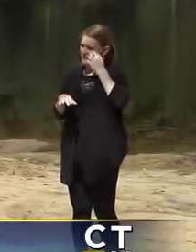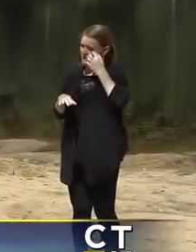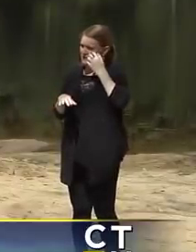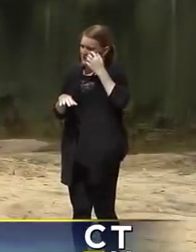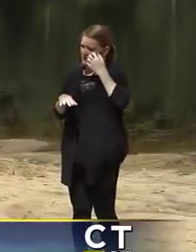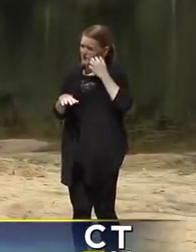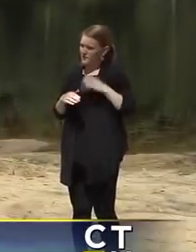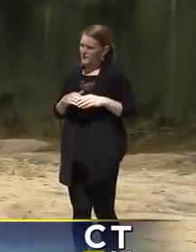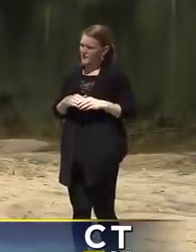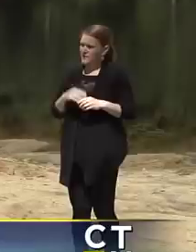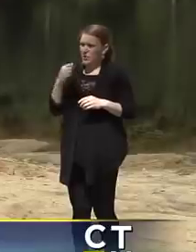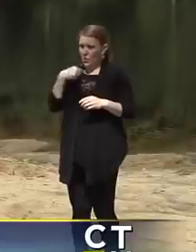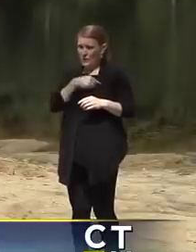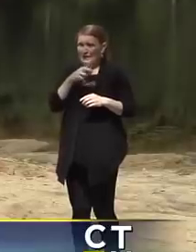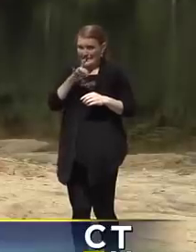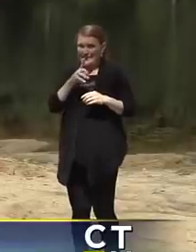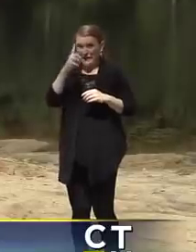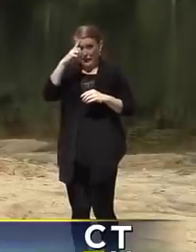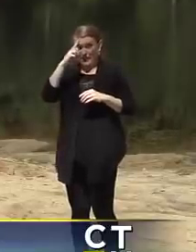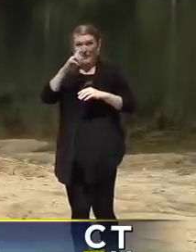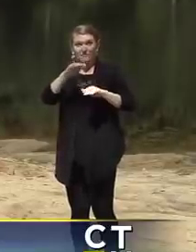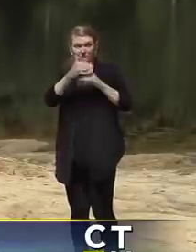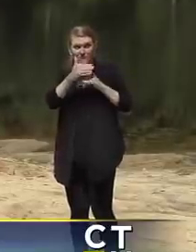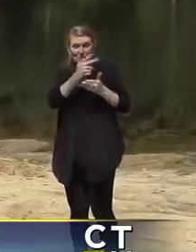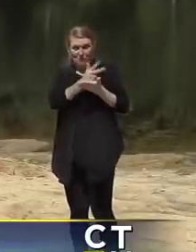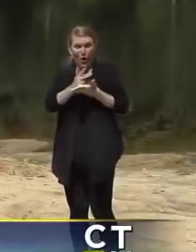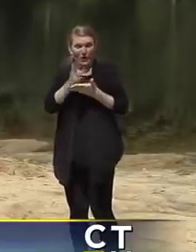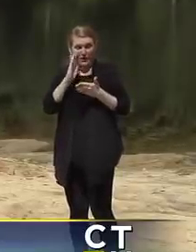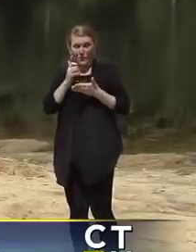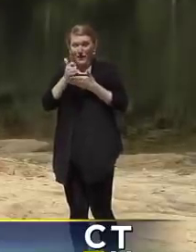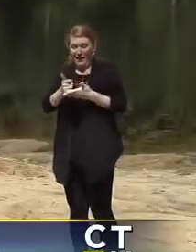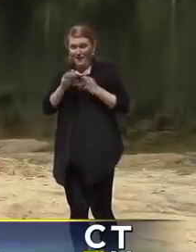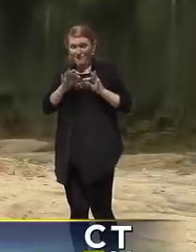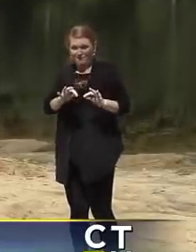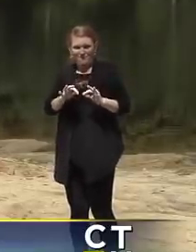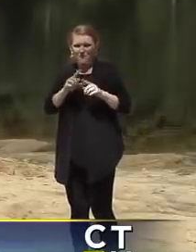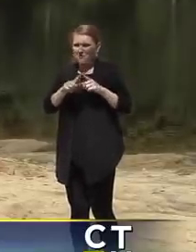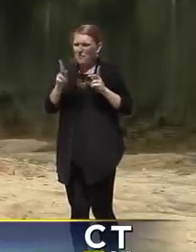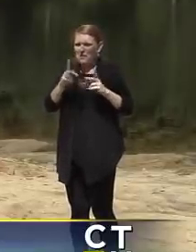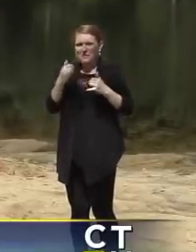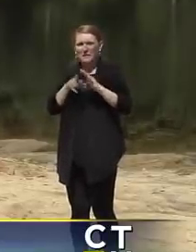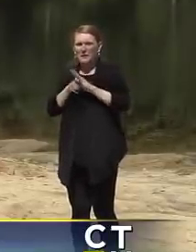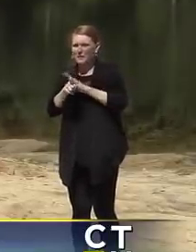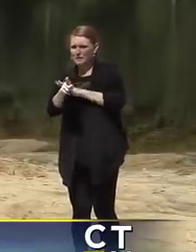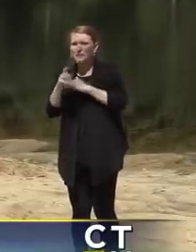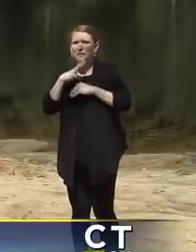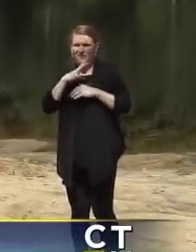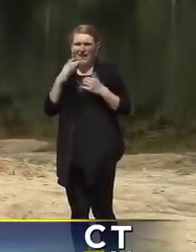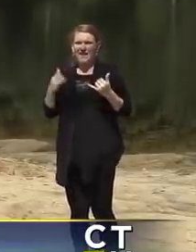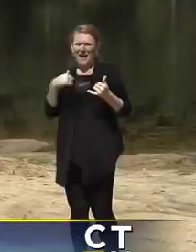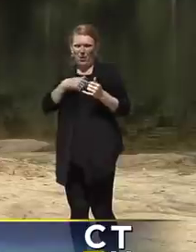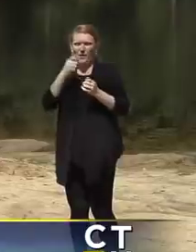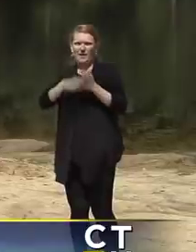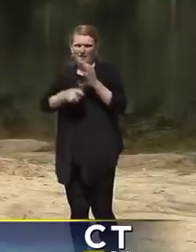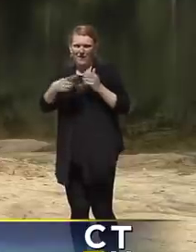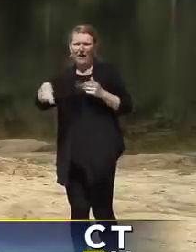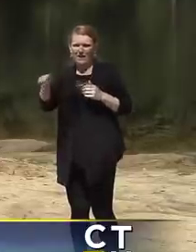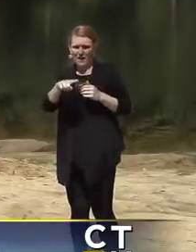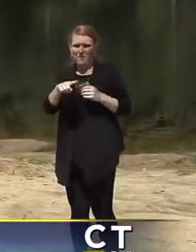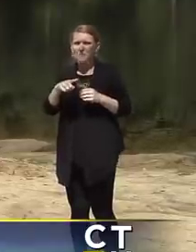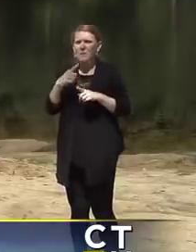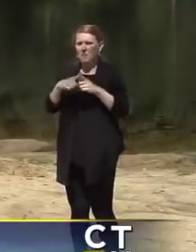parking as a tool to enhance social distancing. But we are getting daily monitoring reports from our park staff, from our